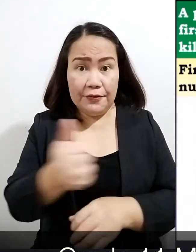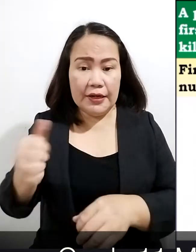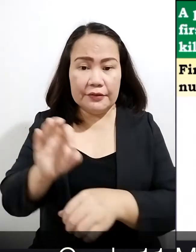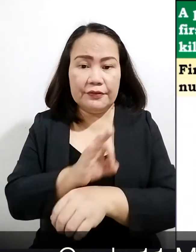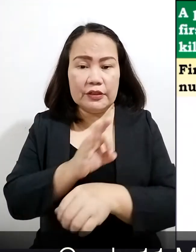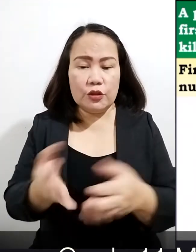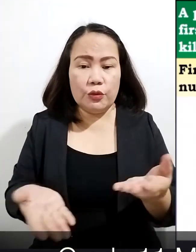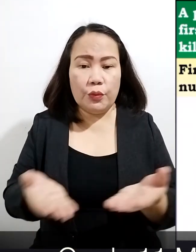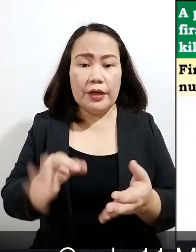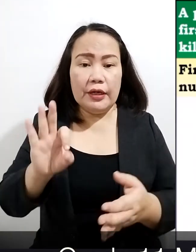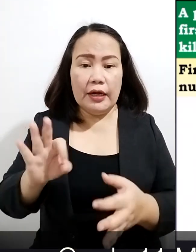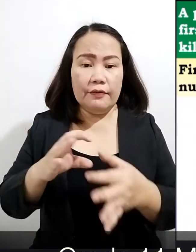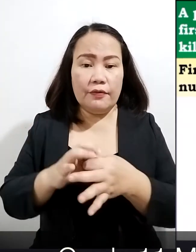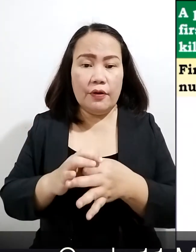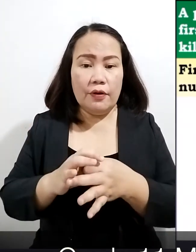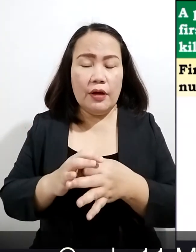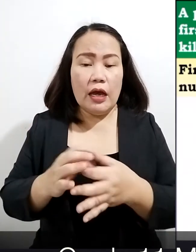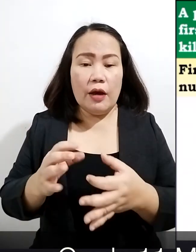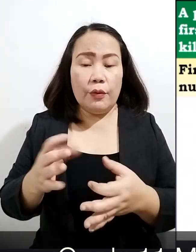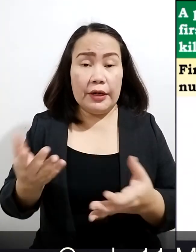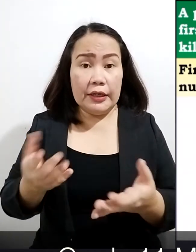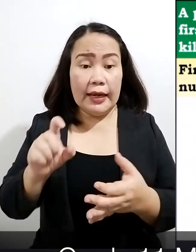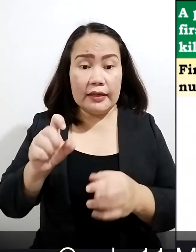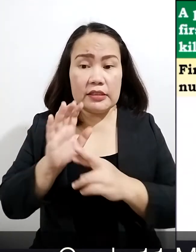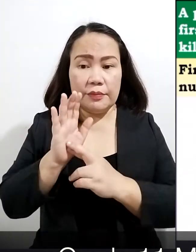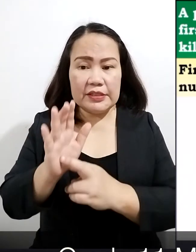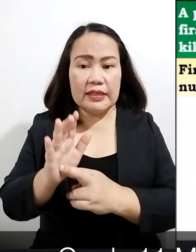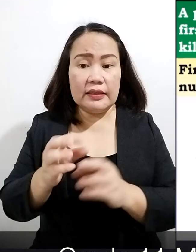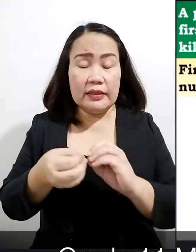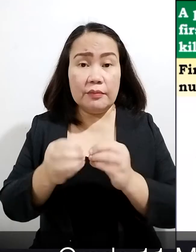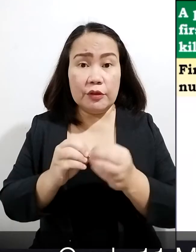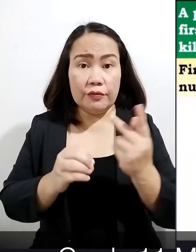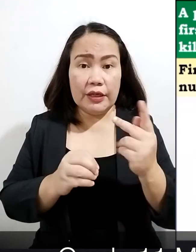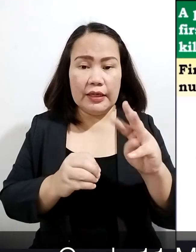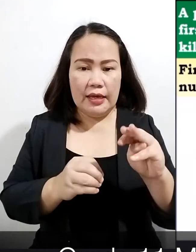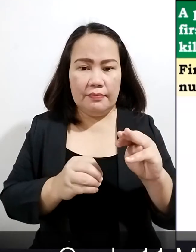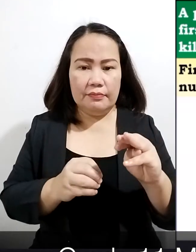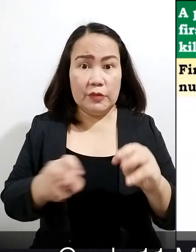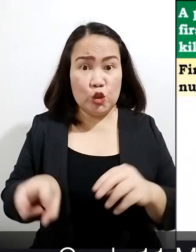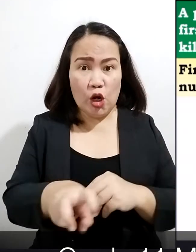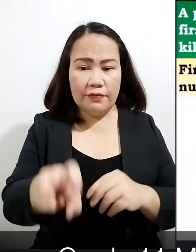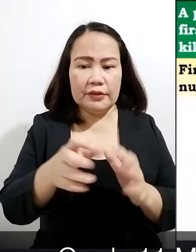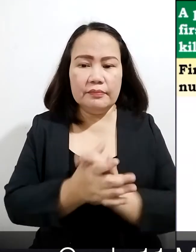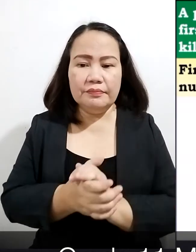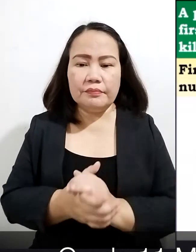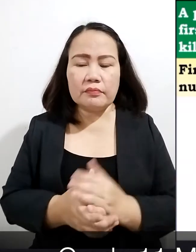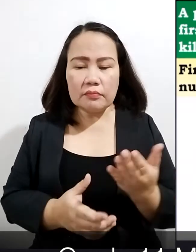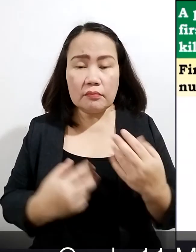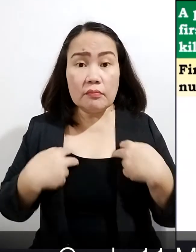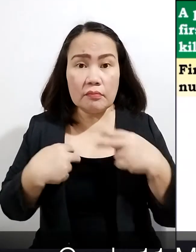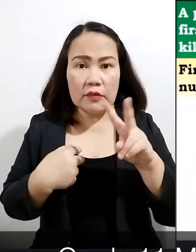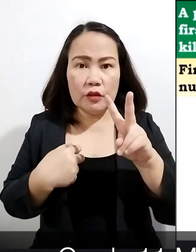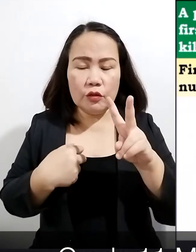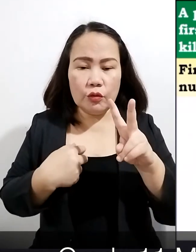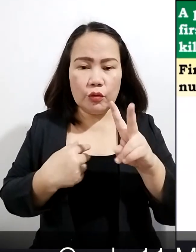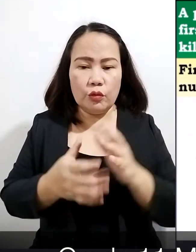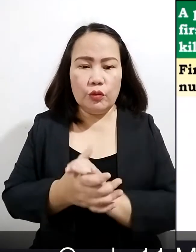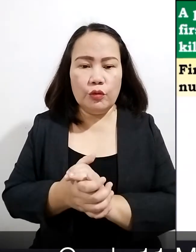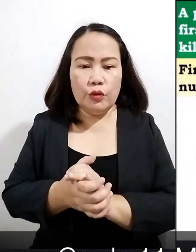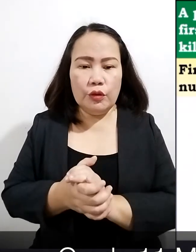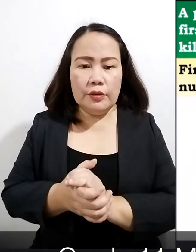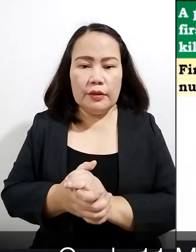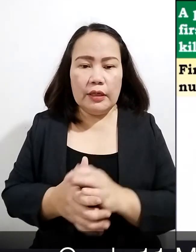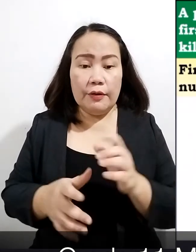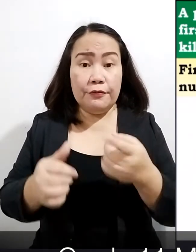represents the number of kilometers traveled. Ito ay halimbawa ng piecewise function na may dalawang piraso. Ang una ay kung